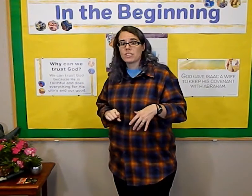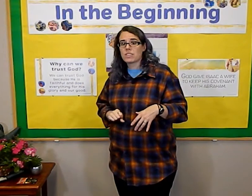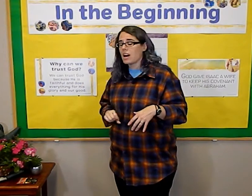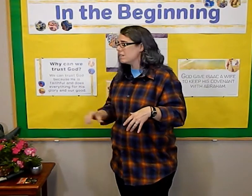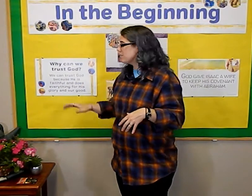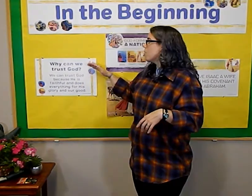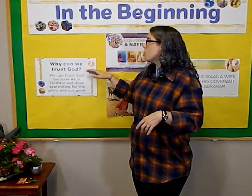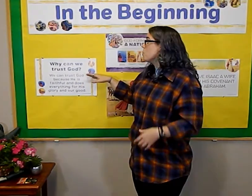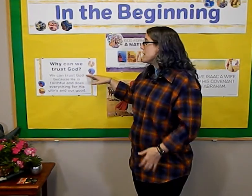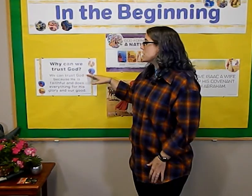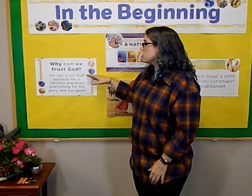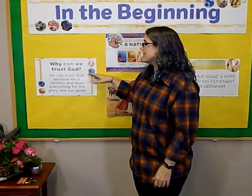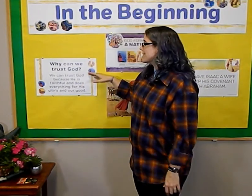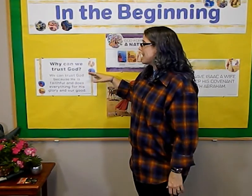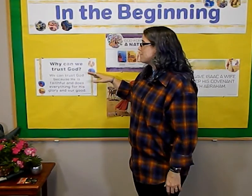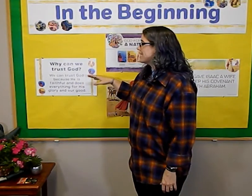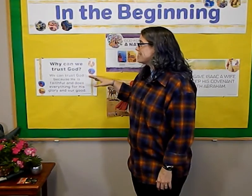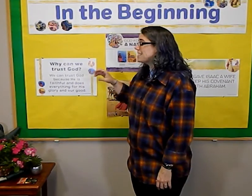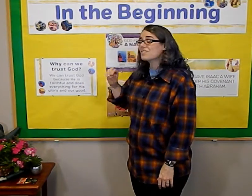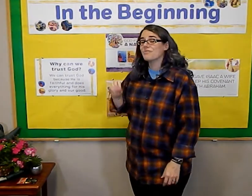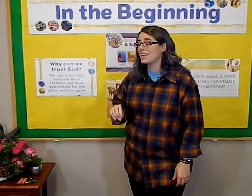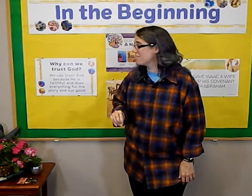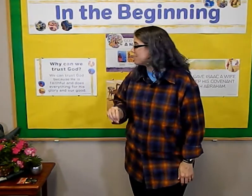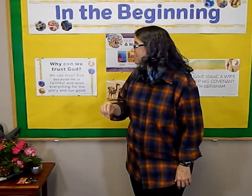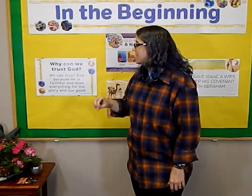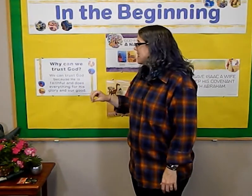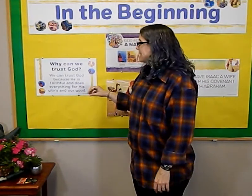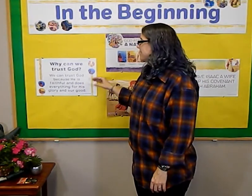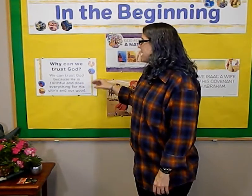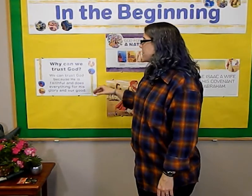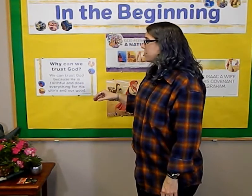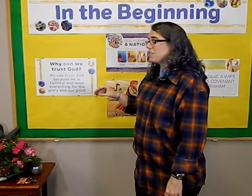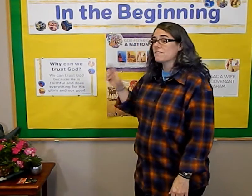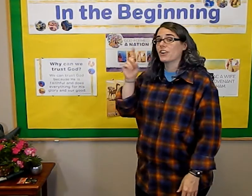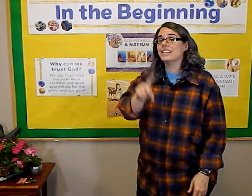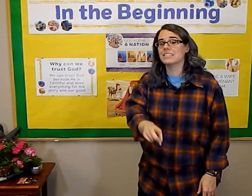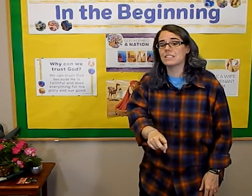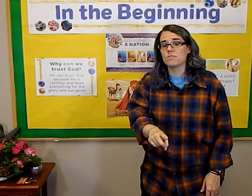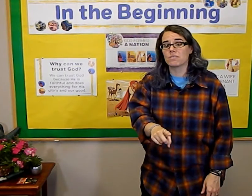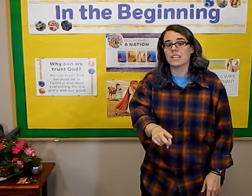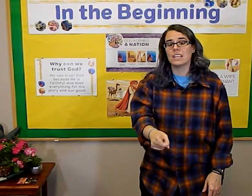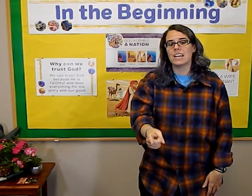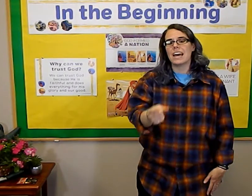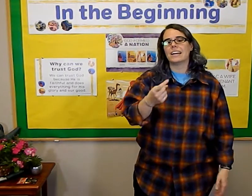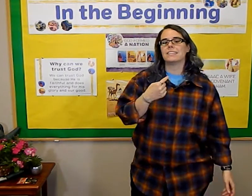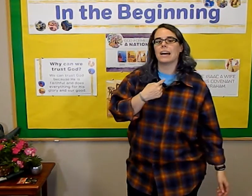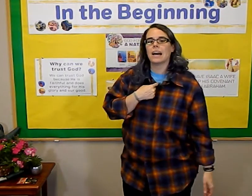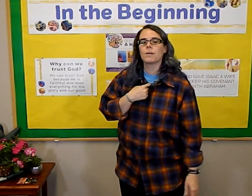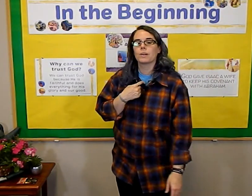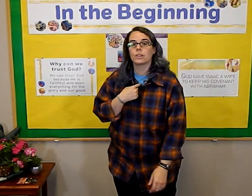God? We can trust God because He is faithful and does everything for His glory and our